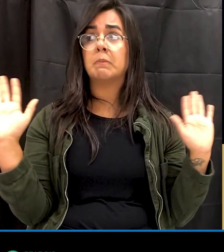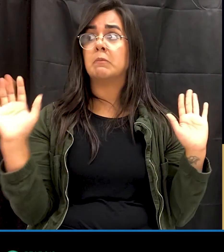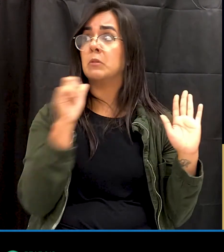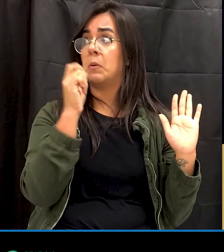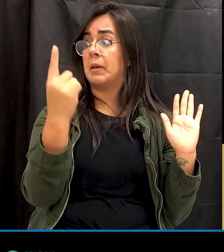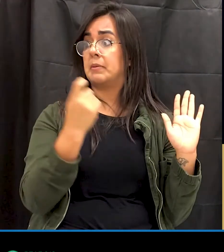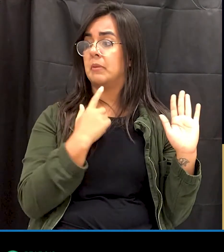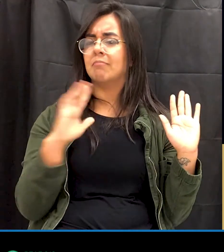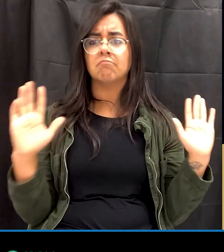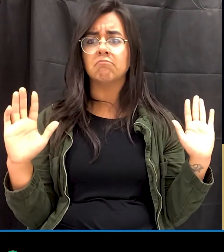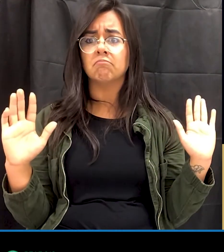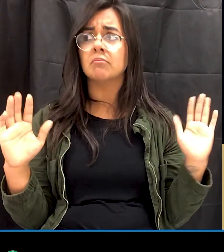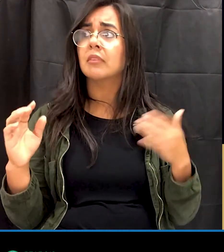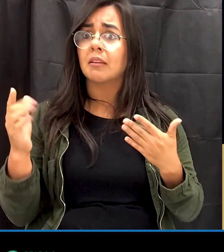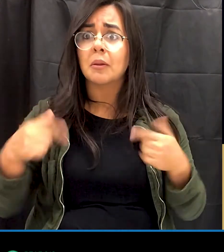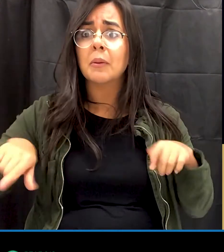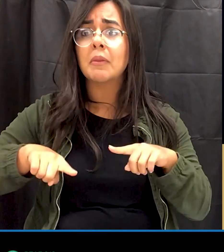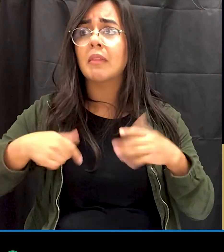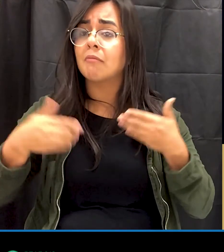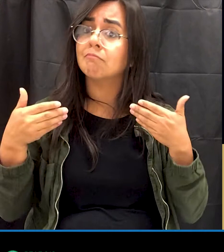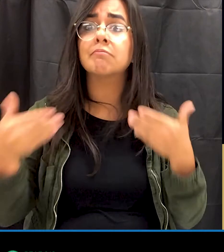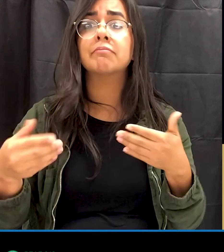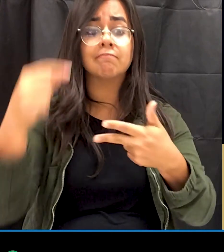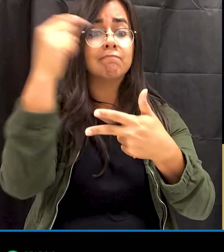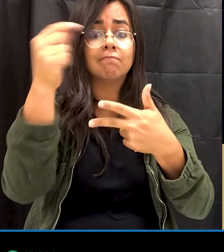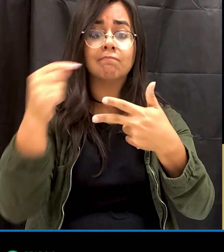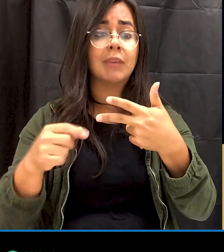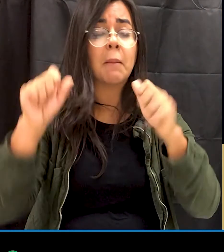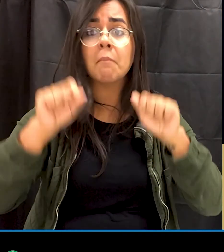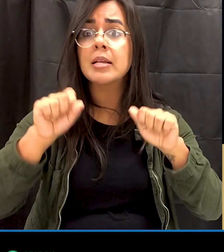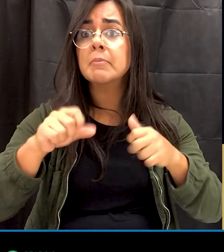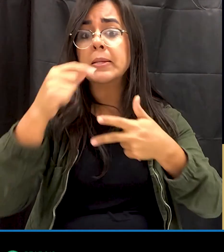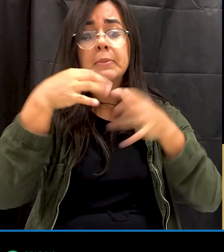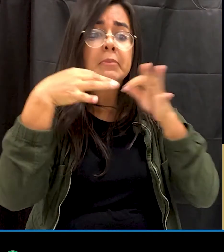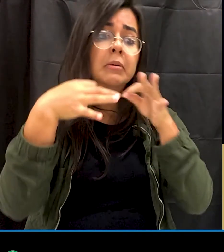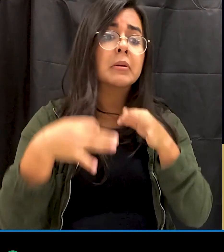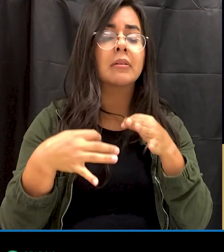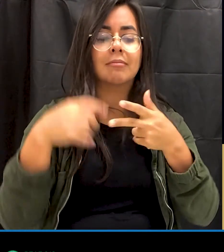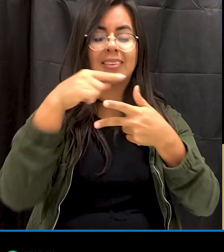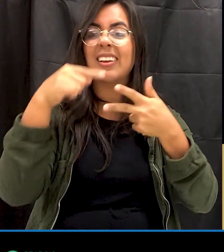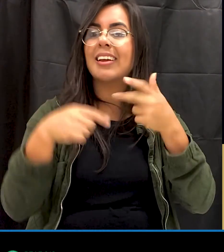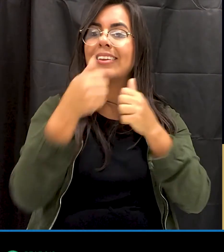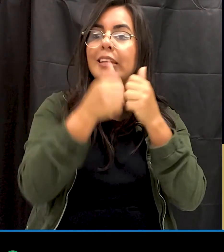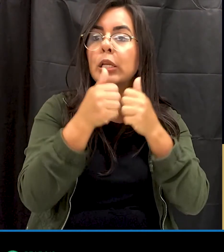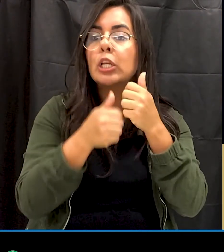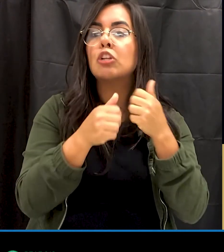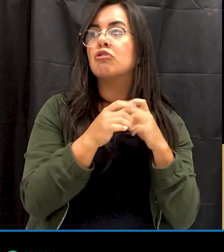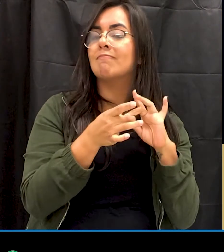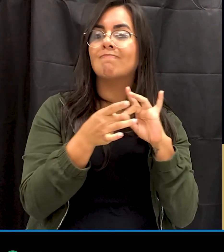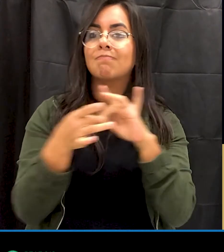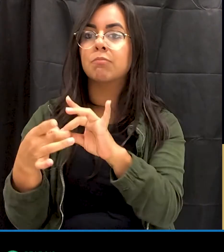possibilities, and each of the possibilities submits itself to the reliability and authority of Scripture.